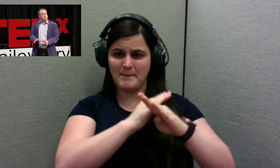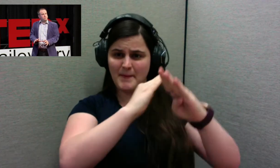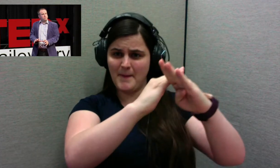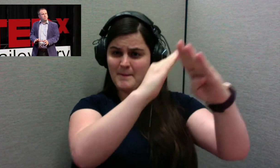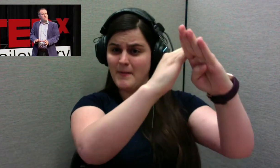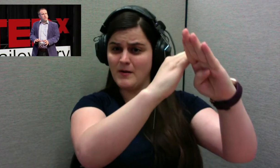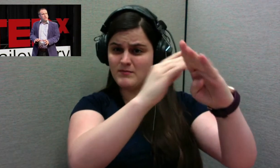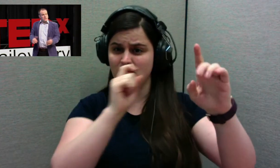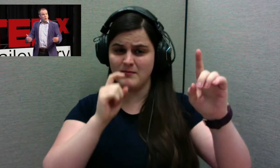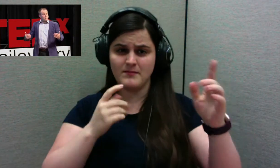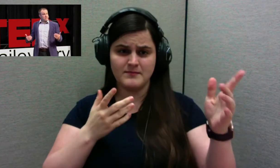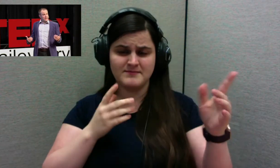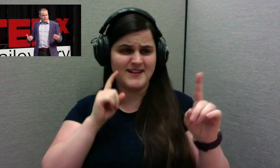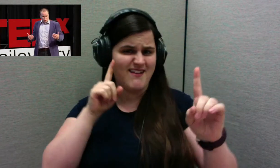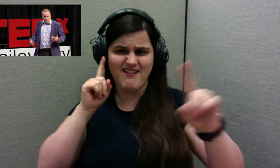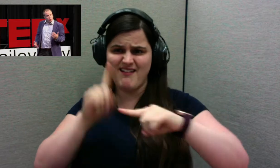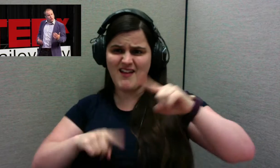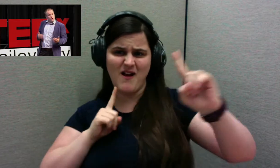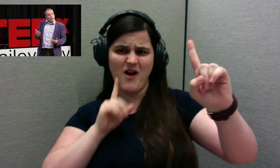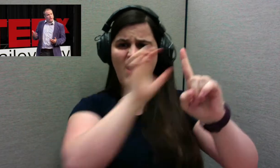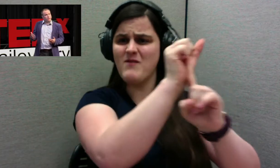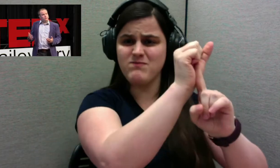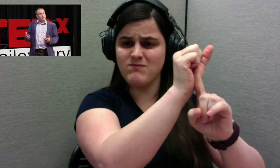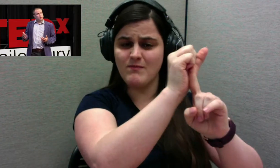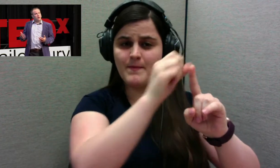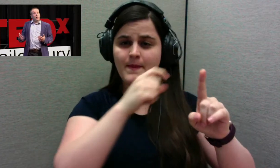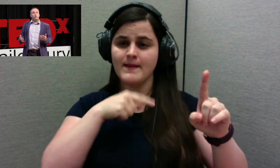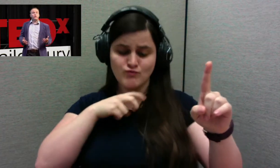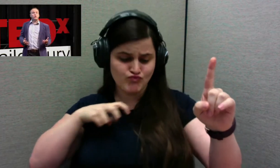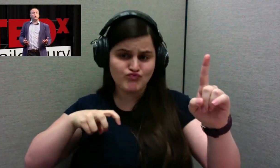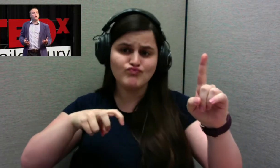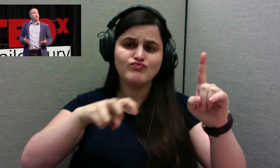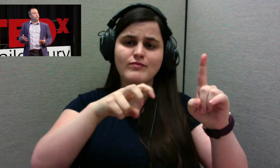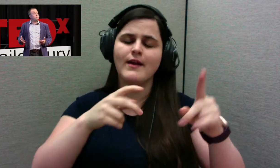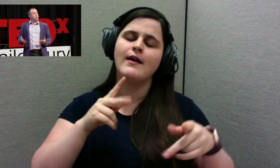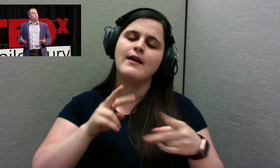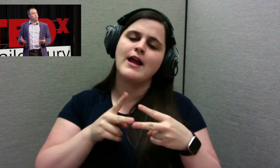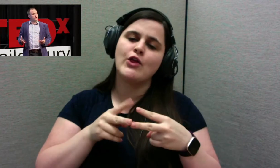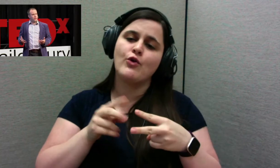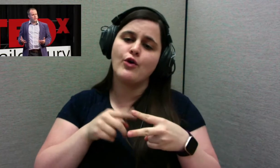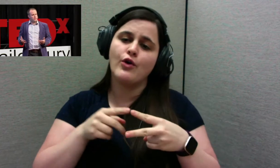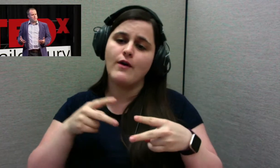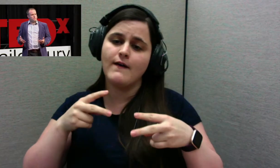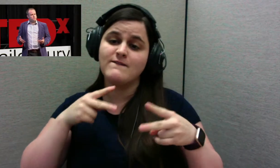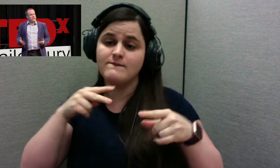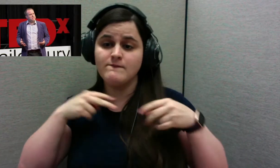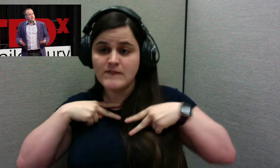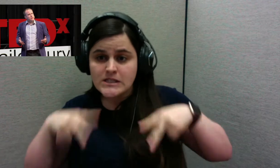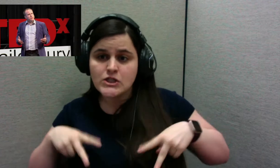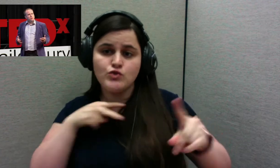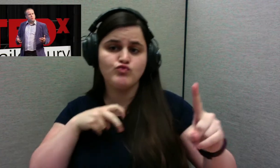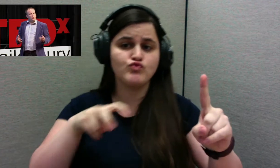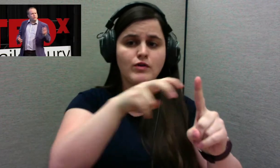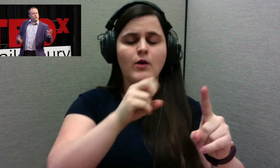that. Now our protagonist goes on a journey, either a physical journey or an emotional journey, and